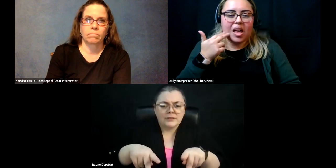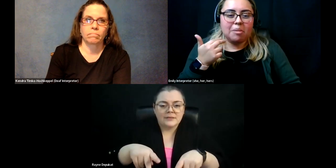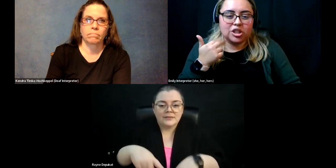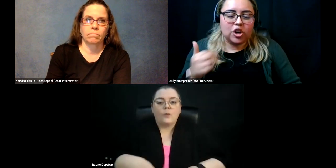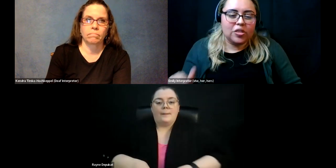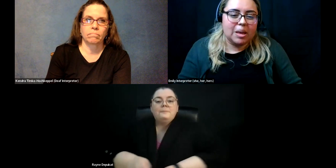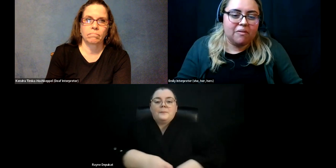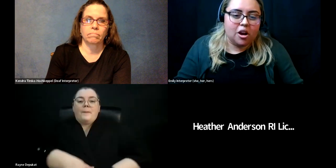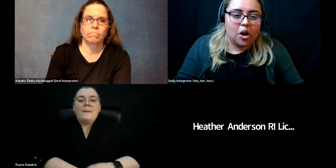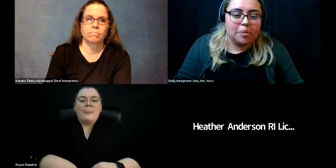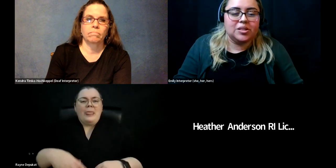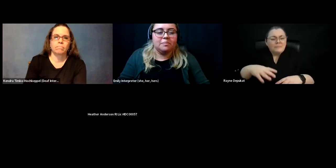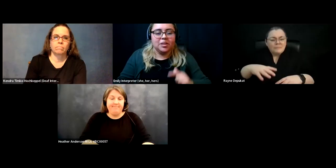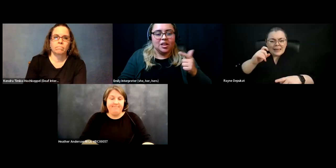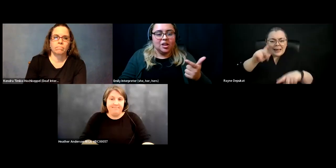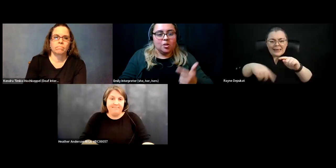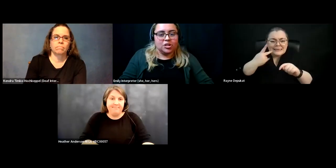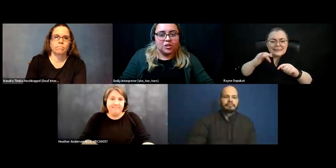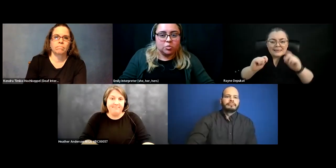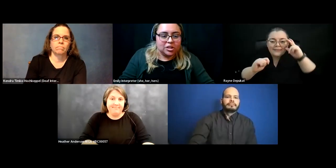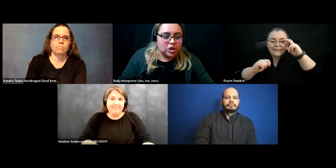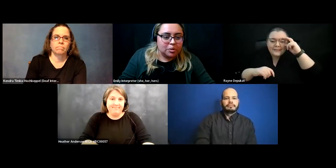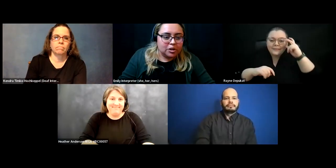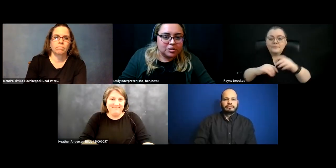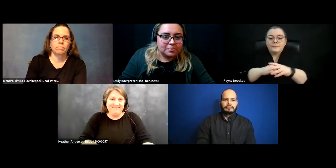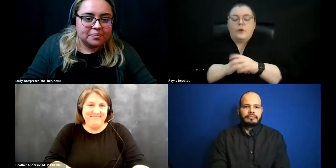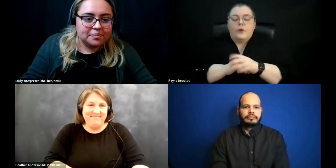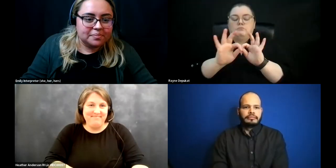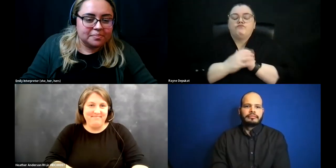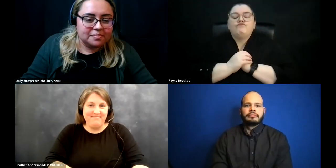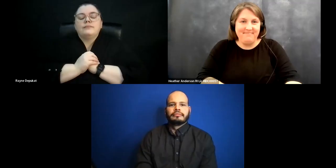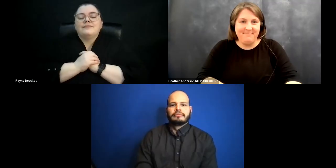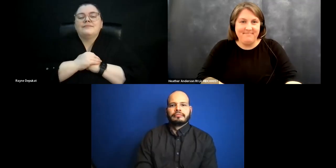I'm not sure the name of the cart person. We're just going to switch interpreters.